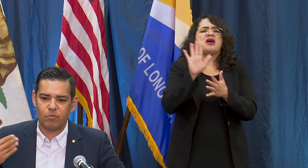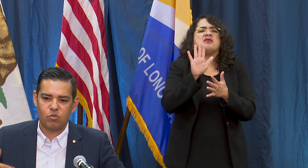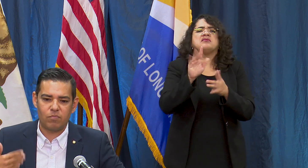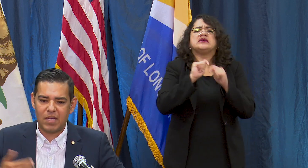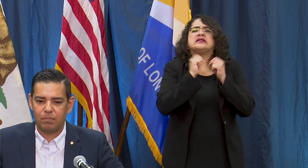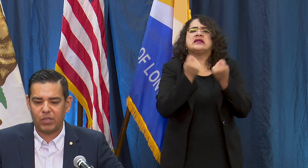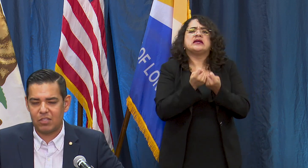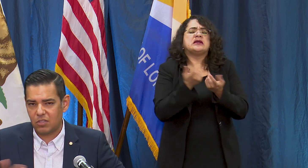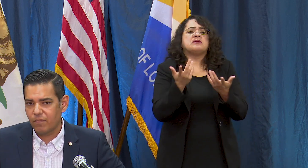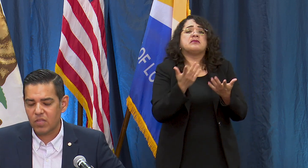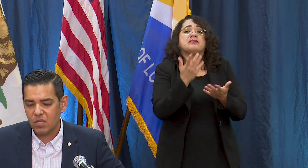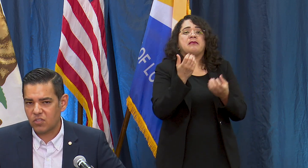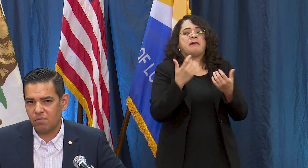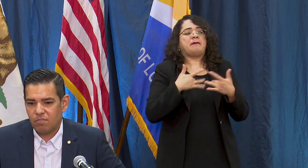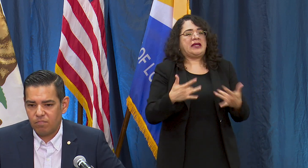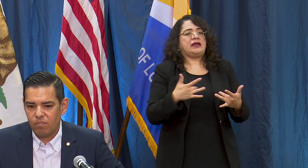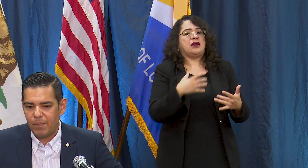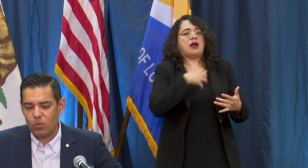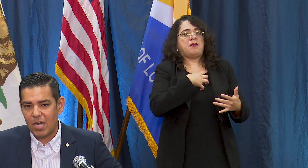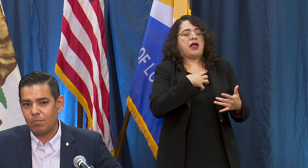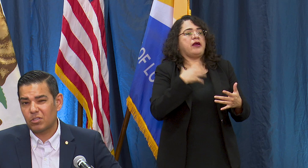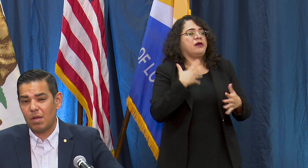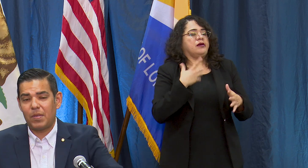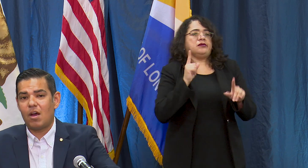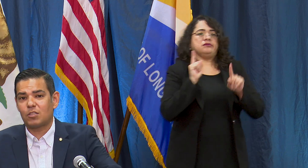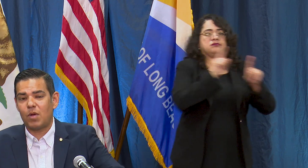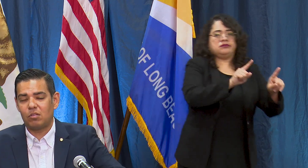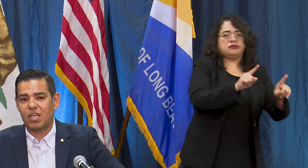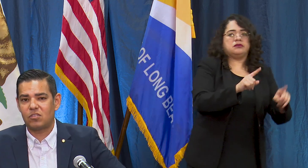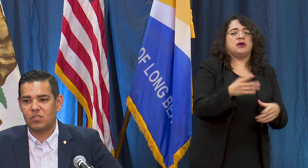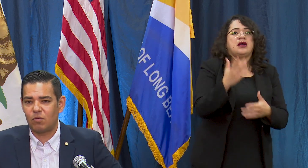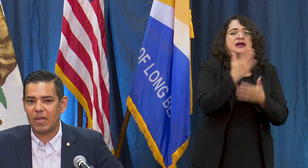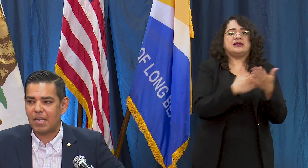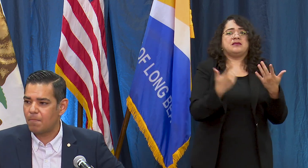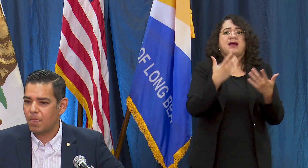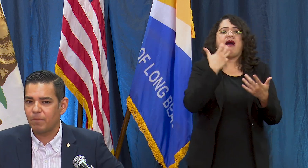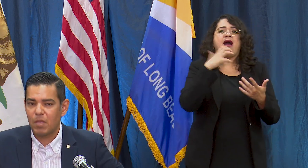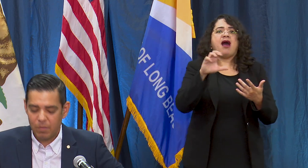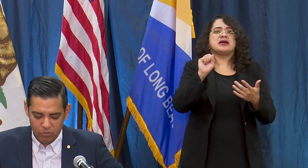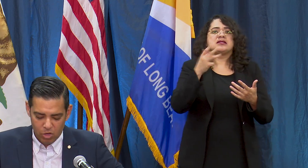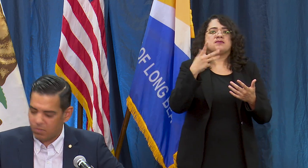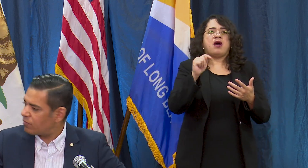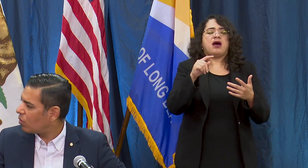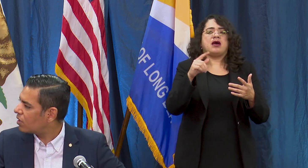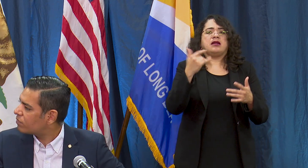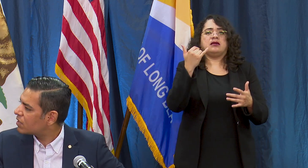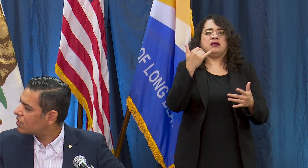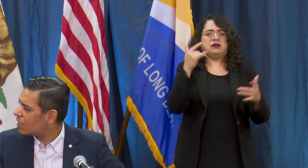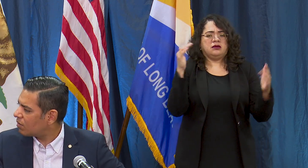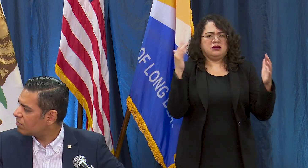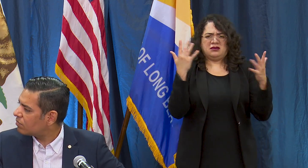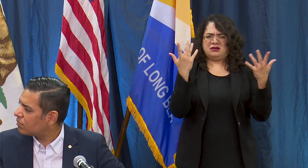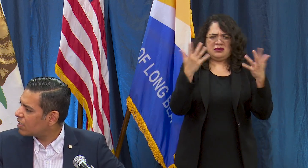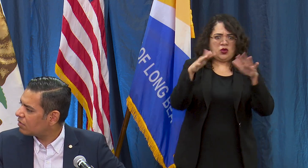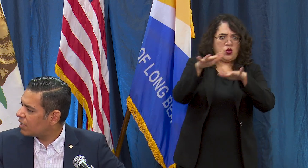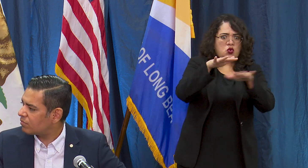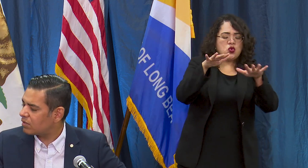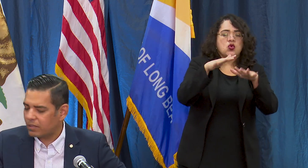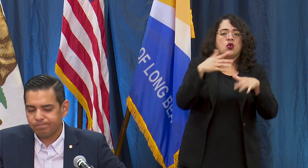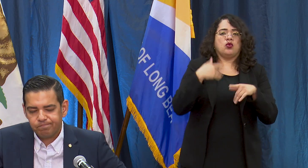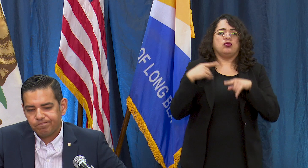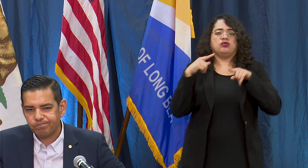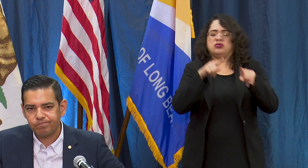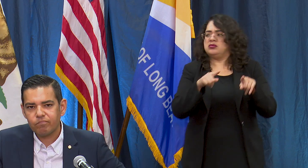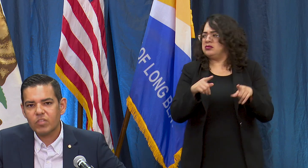A lot of them are driven by complaints. Some might be random, or some might be hotspot locations that we've had. People have called in before. Is that what?